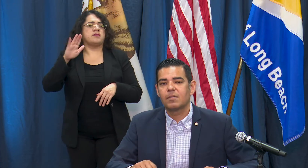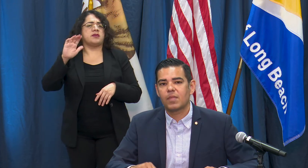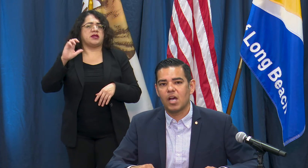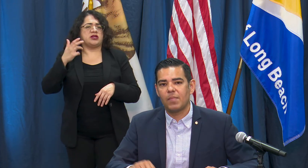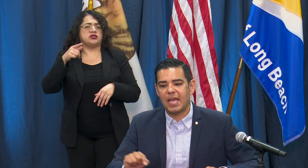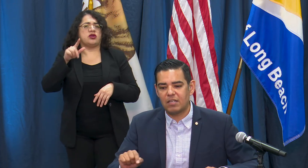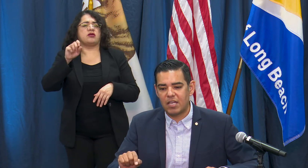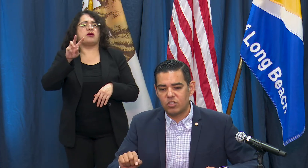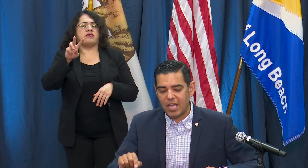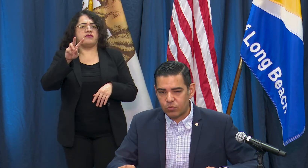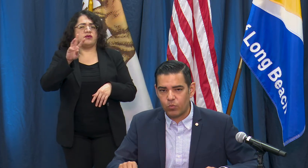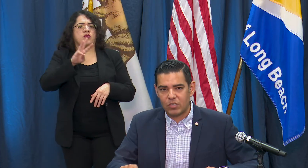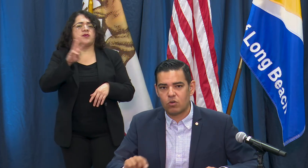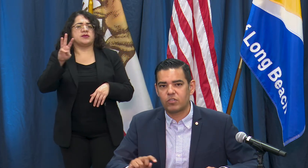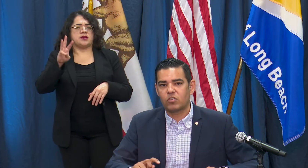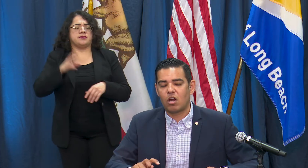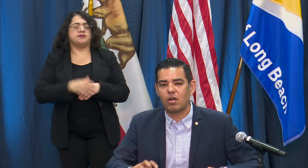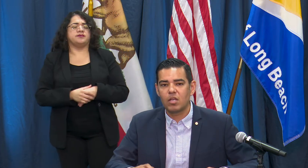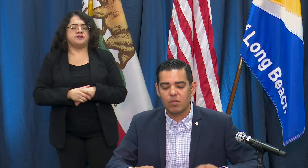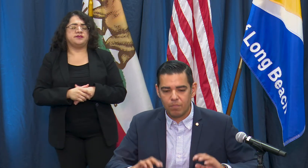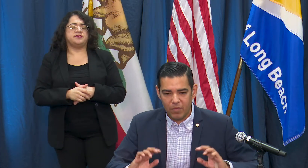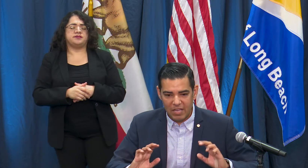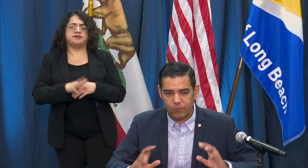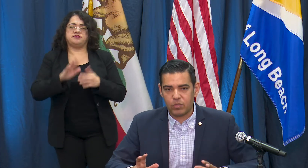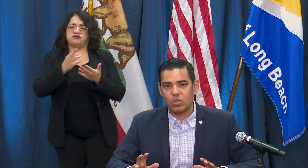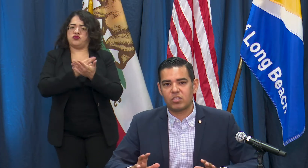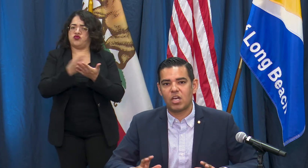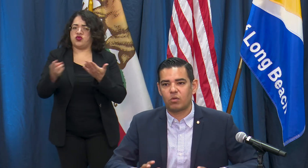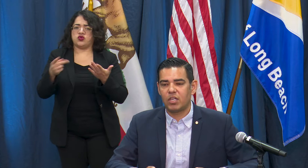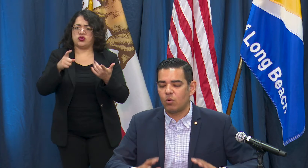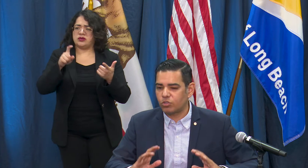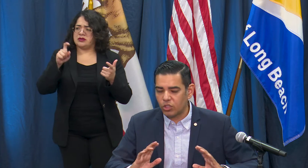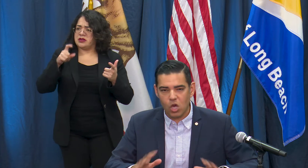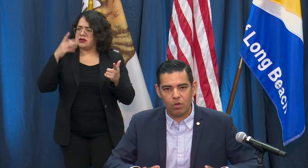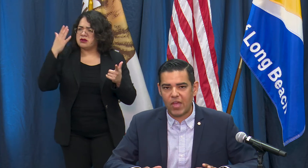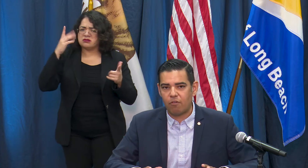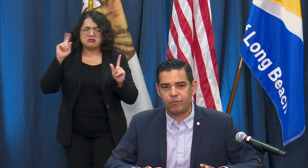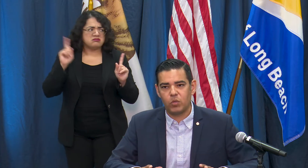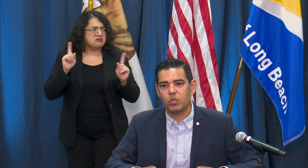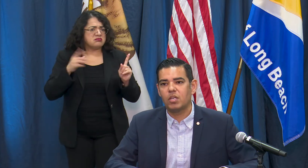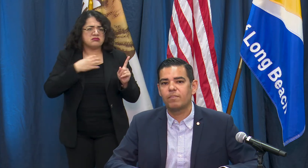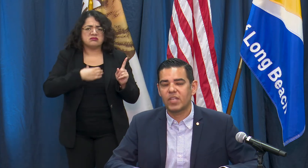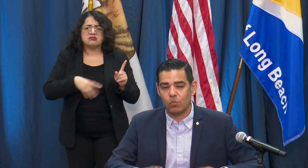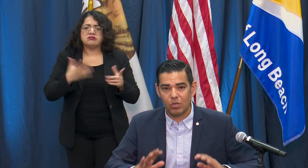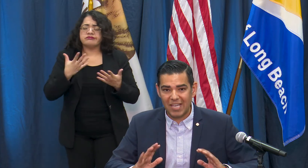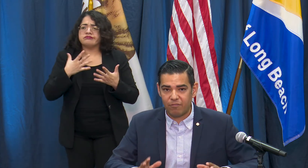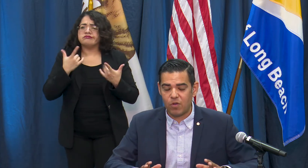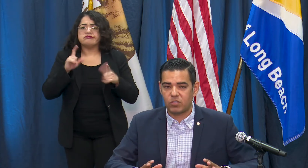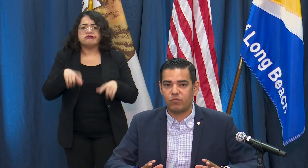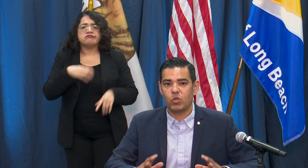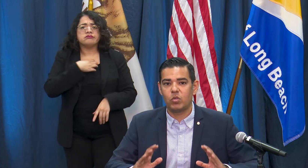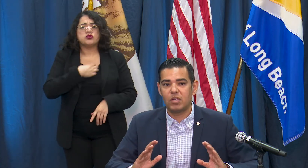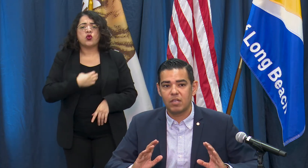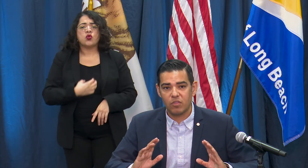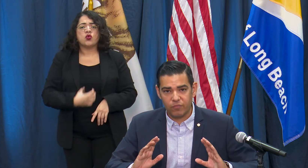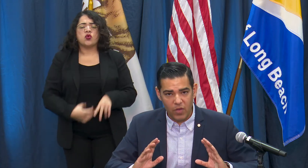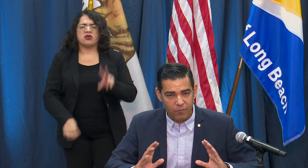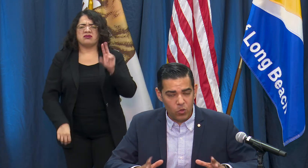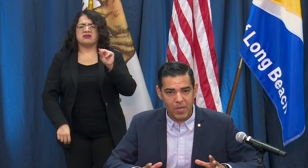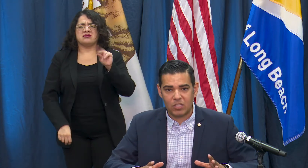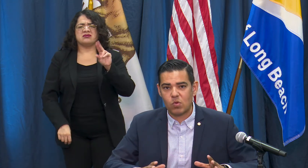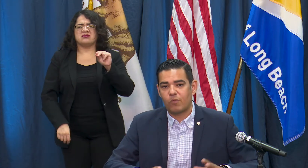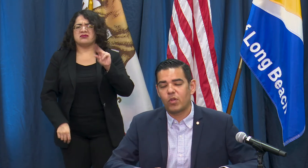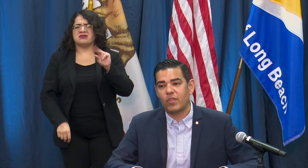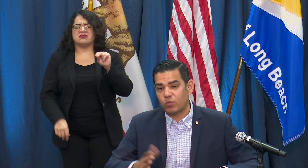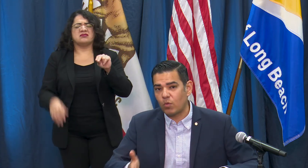website, and that's where resources are. If someone is hungry, no one should go without food, and we'll get folks food. The